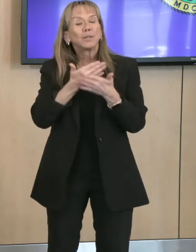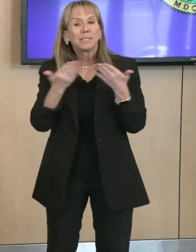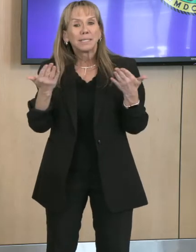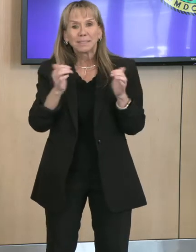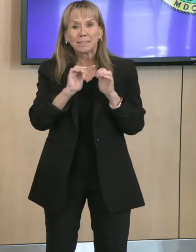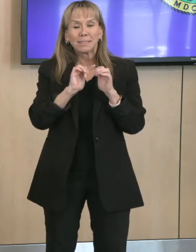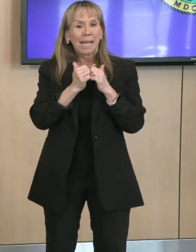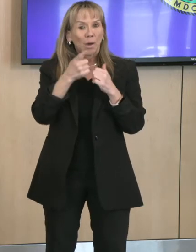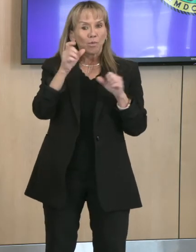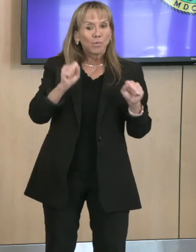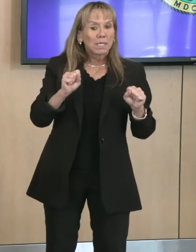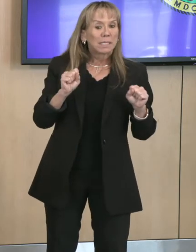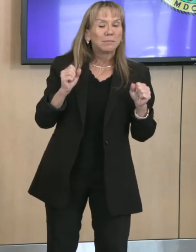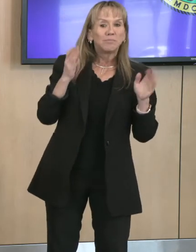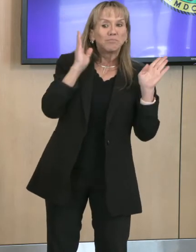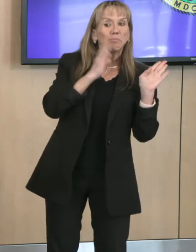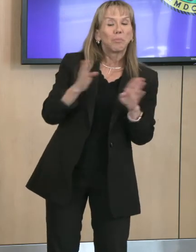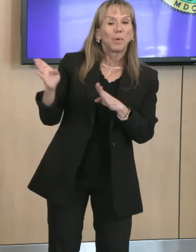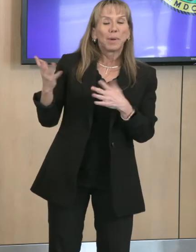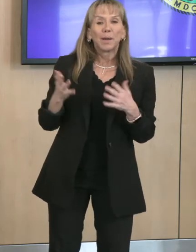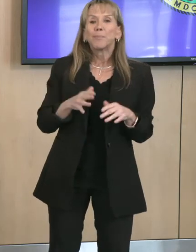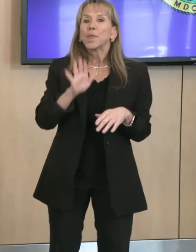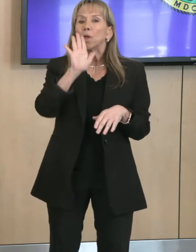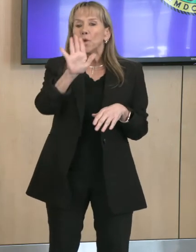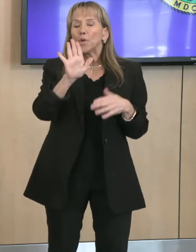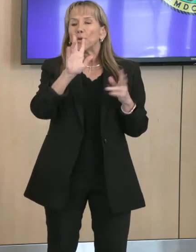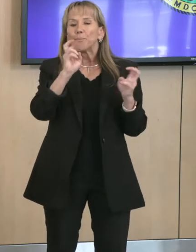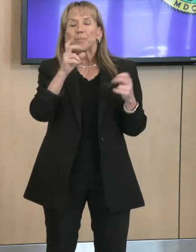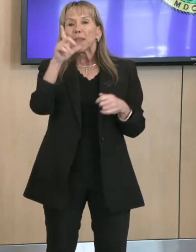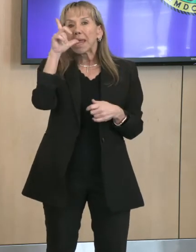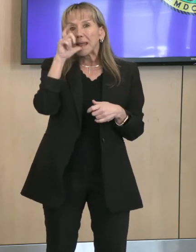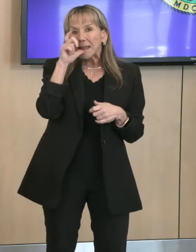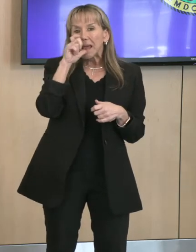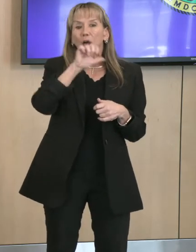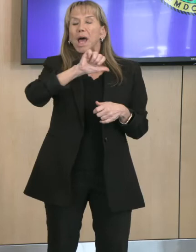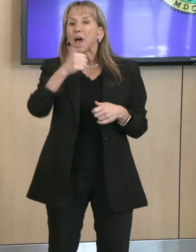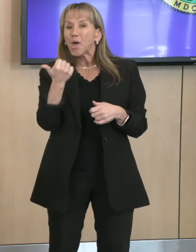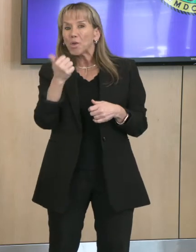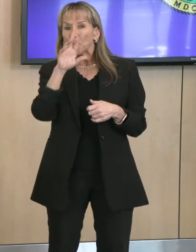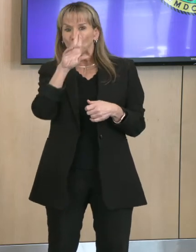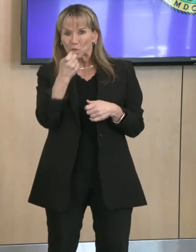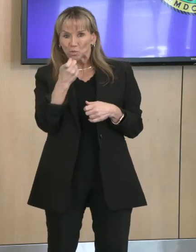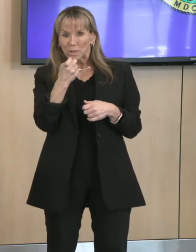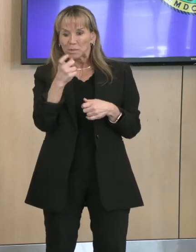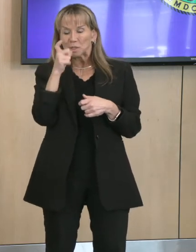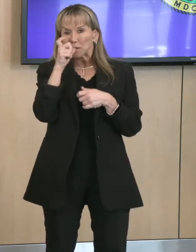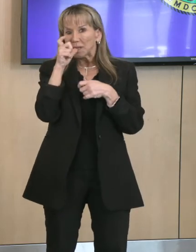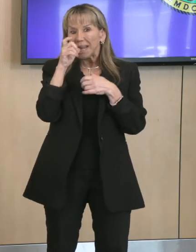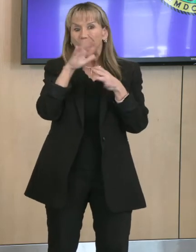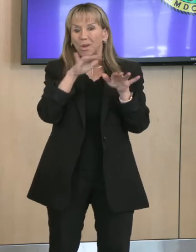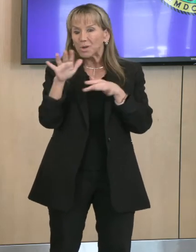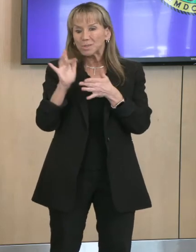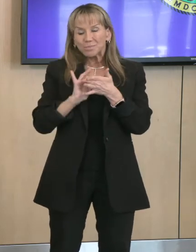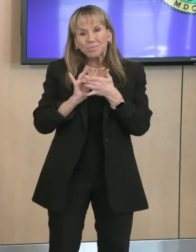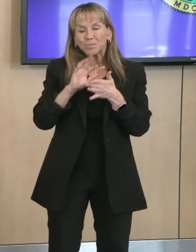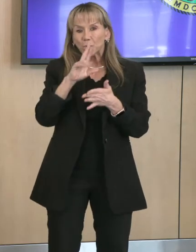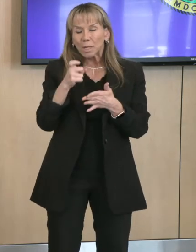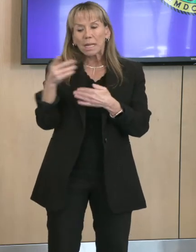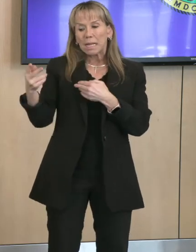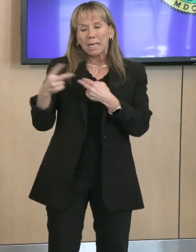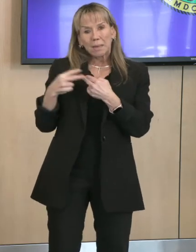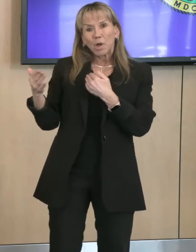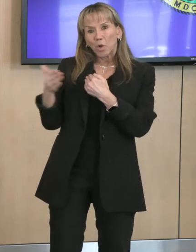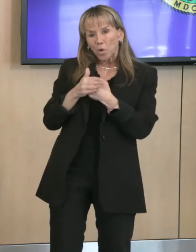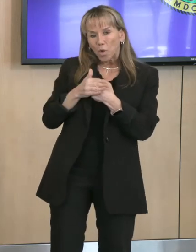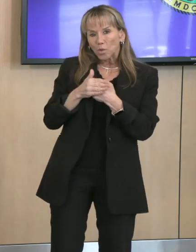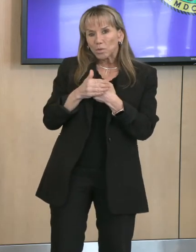stay prepared. Keep your inhalers and other prescription medications close on hand in case you need to be transported